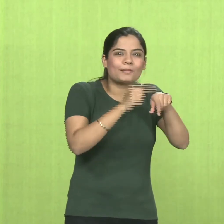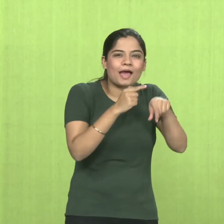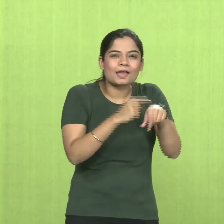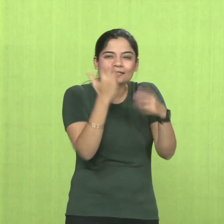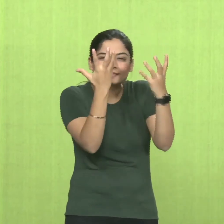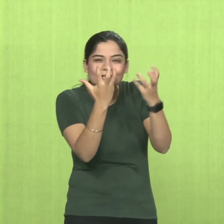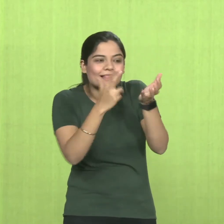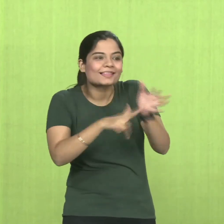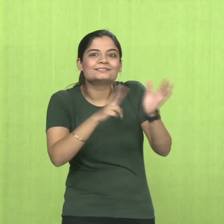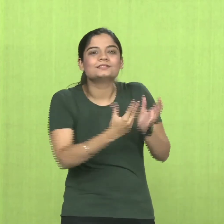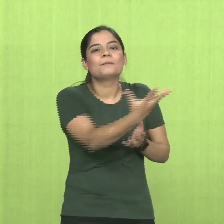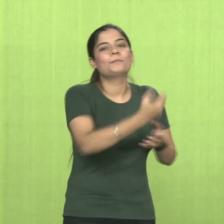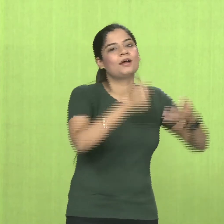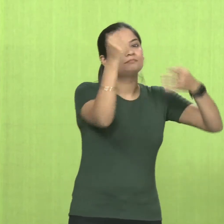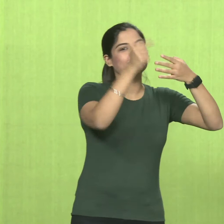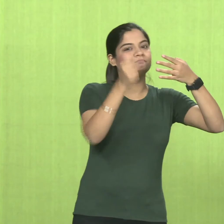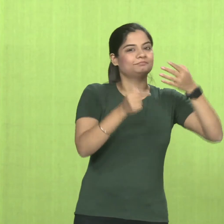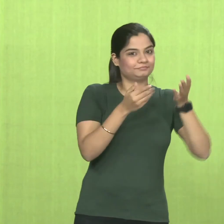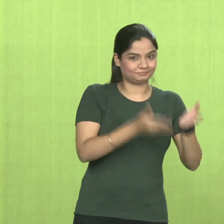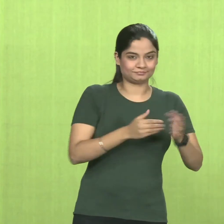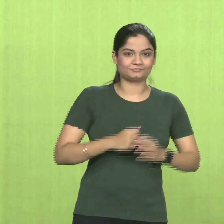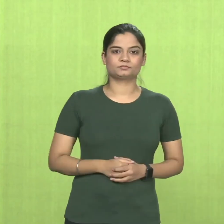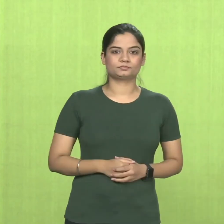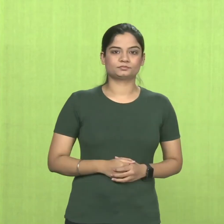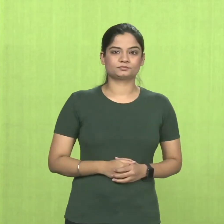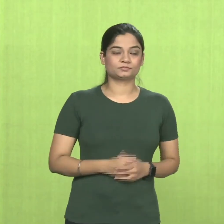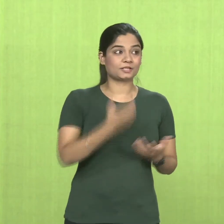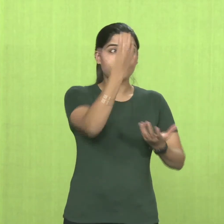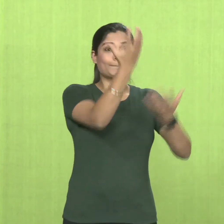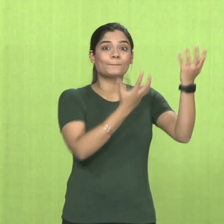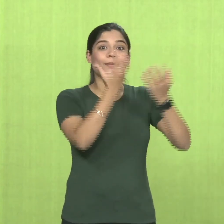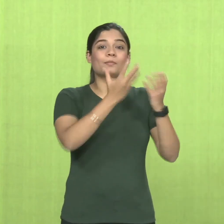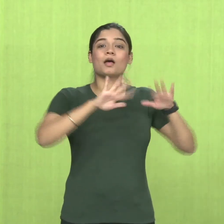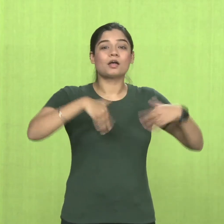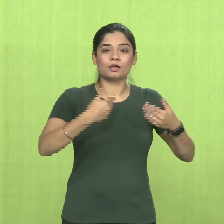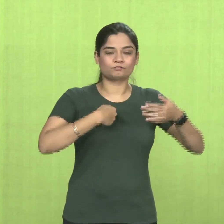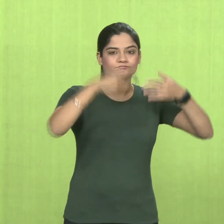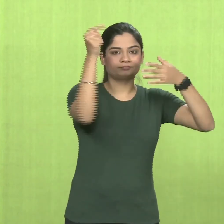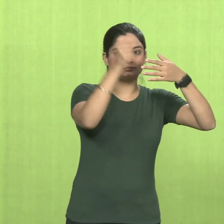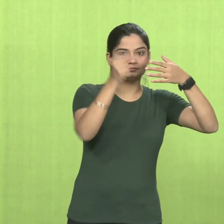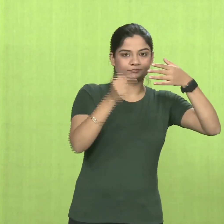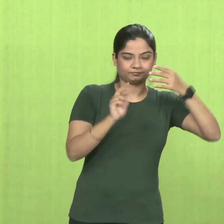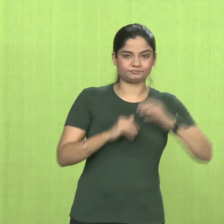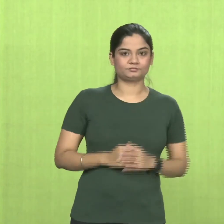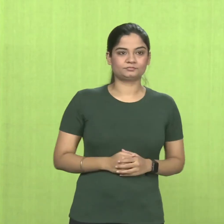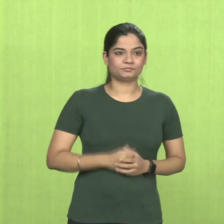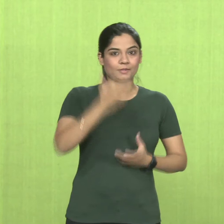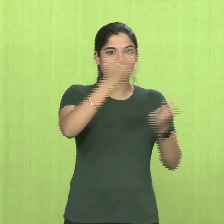are the processes you have to remember for selection. So while purchasing the food, remember that you're buying it